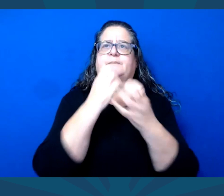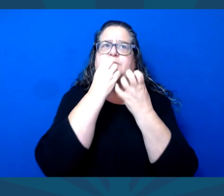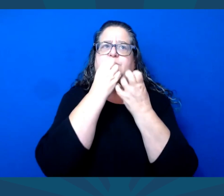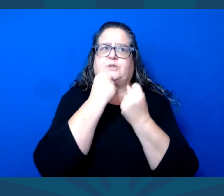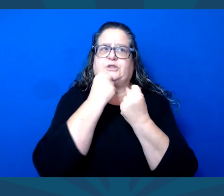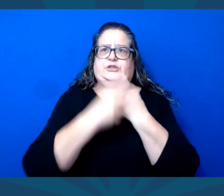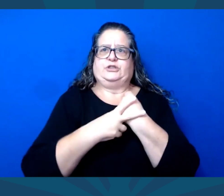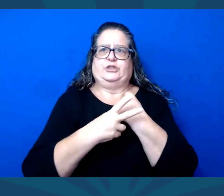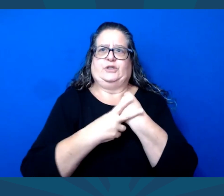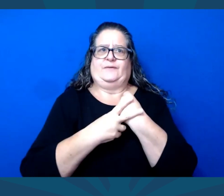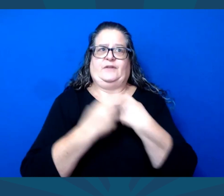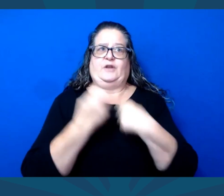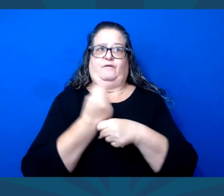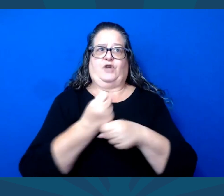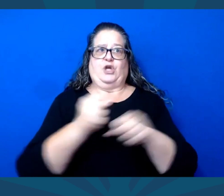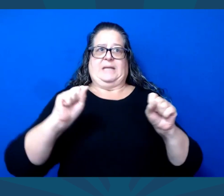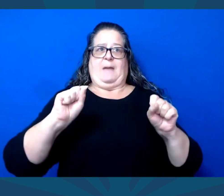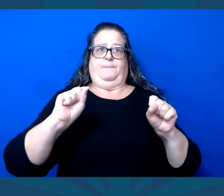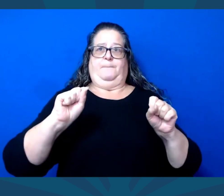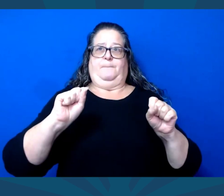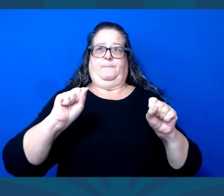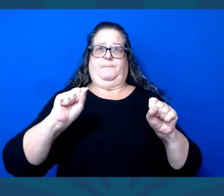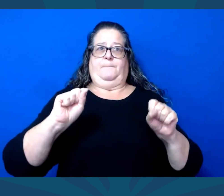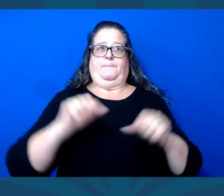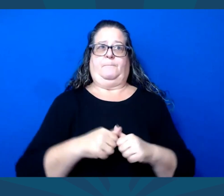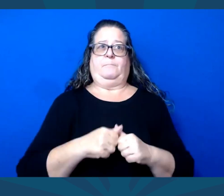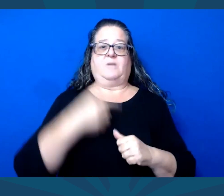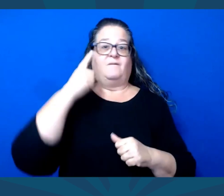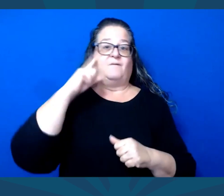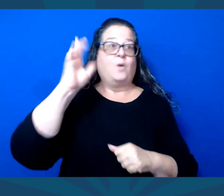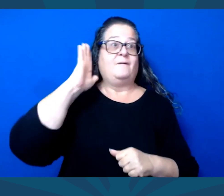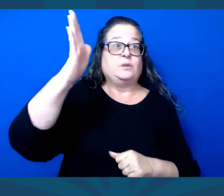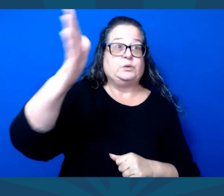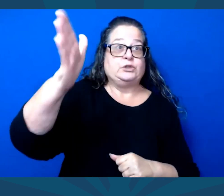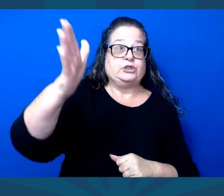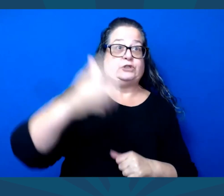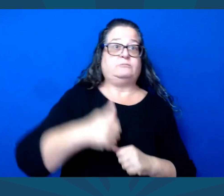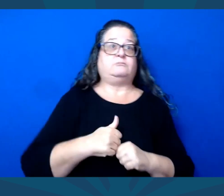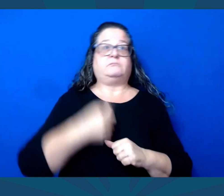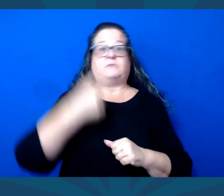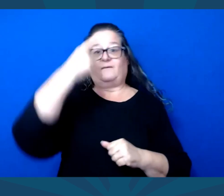are eroding the very foundation of our Constitution.